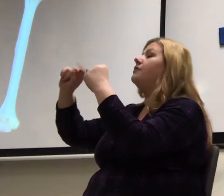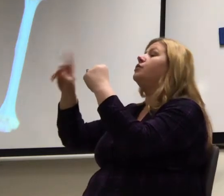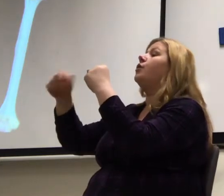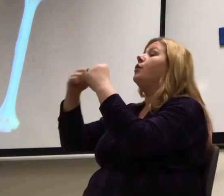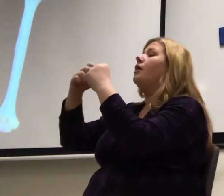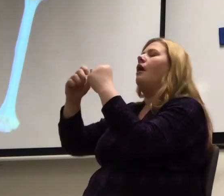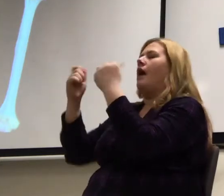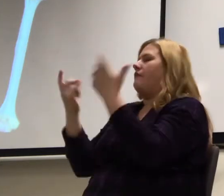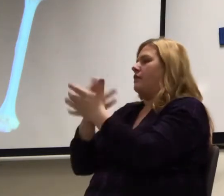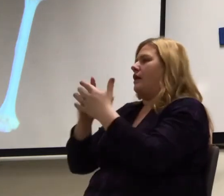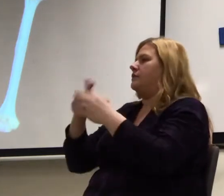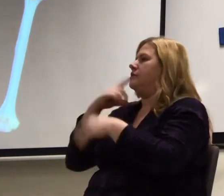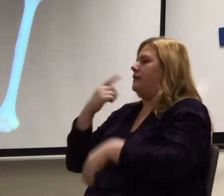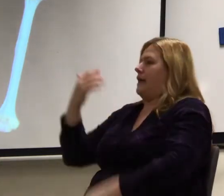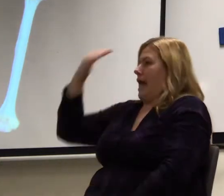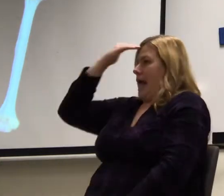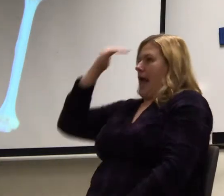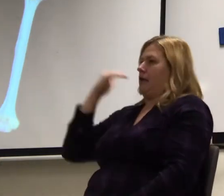of humerus.